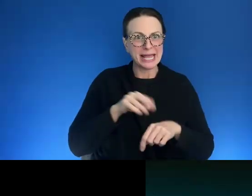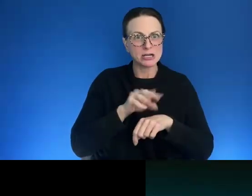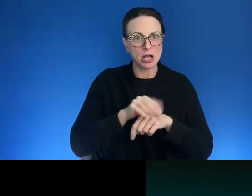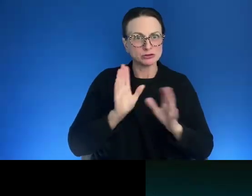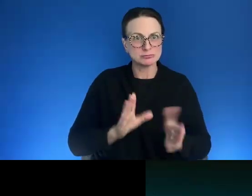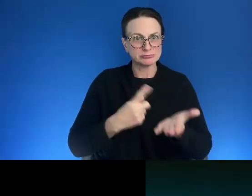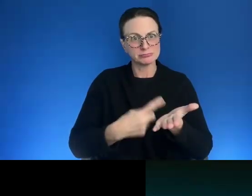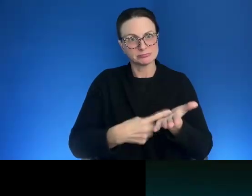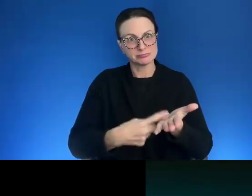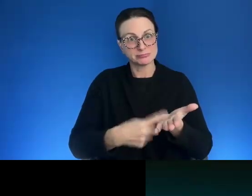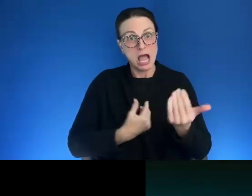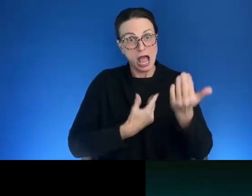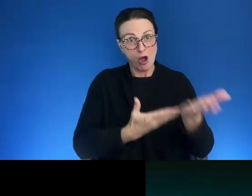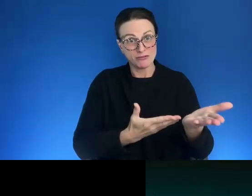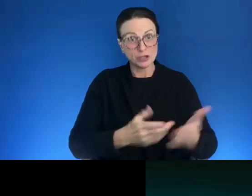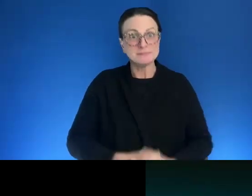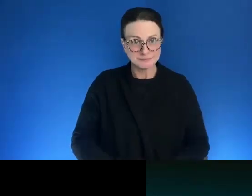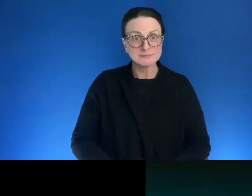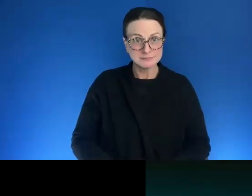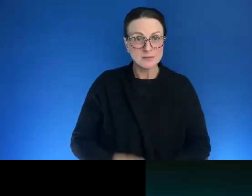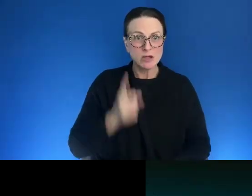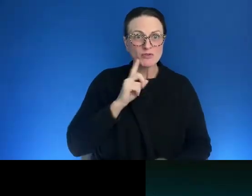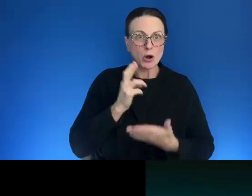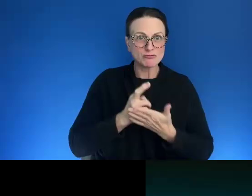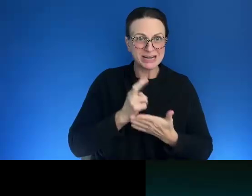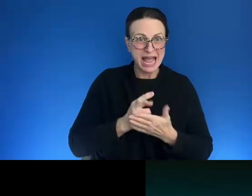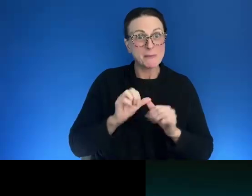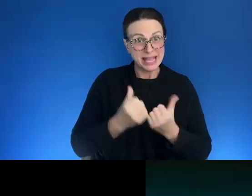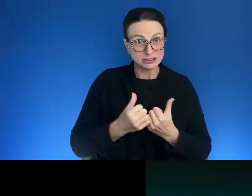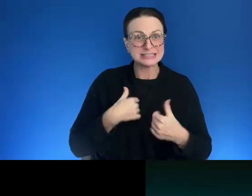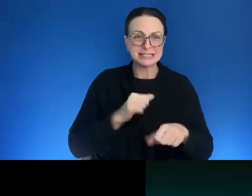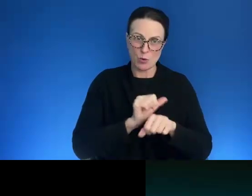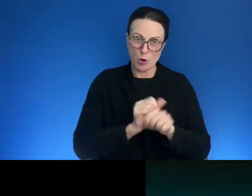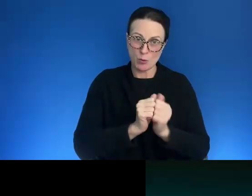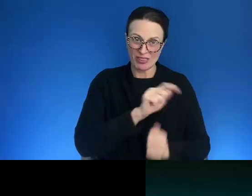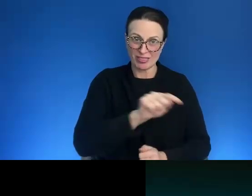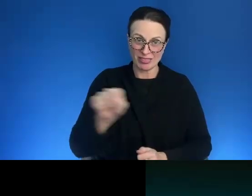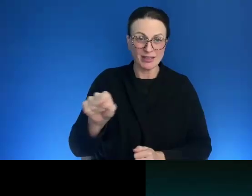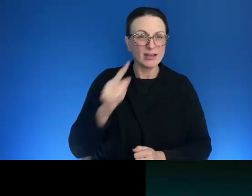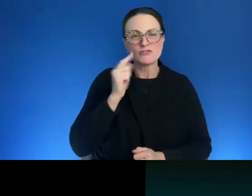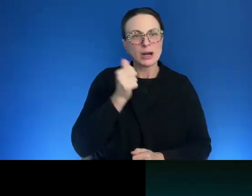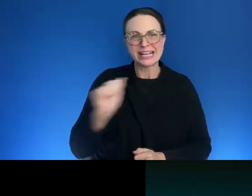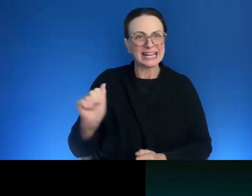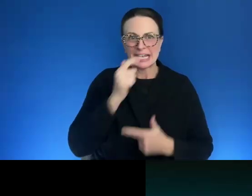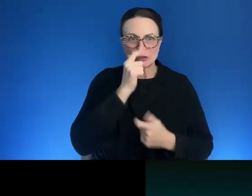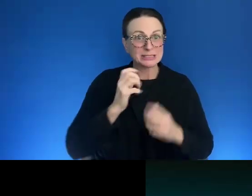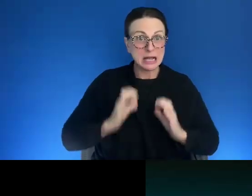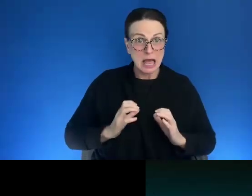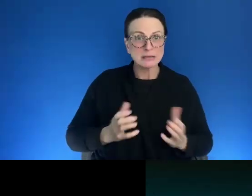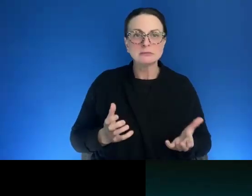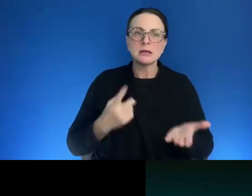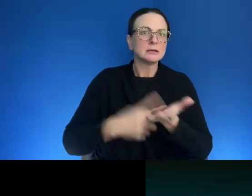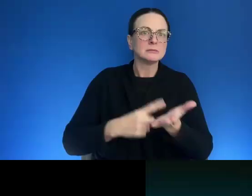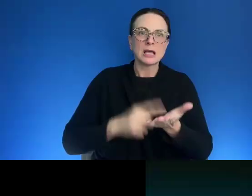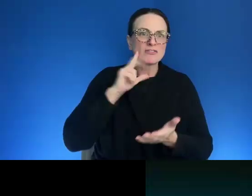So I offer that for the voc rehab agencies that I work with. For any interested clients, let's just talk